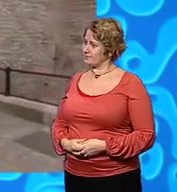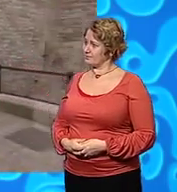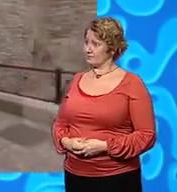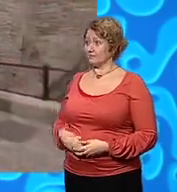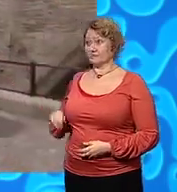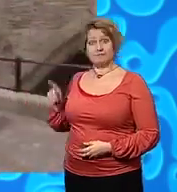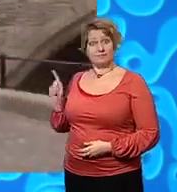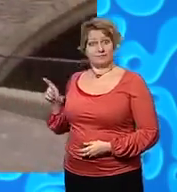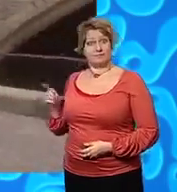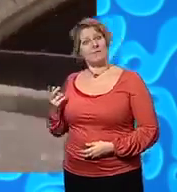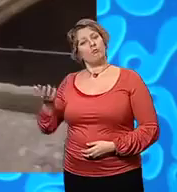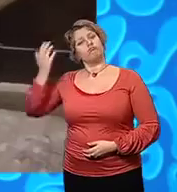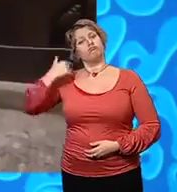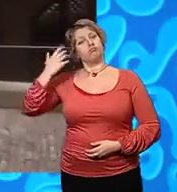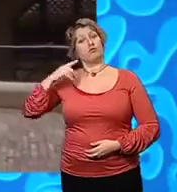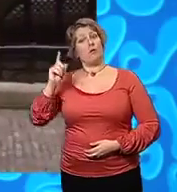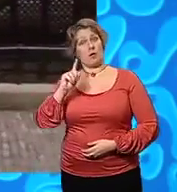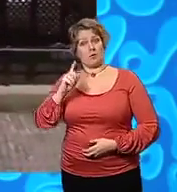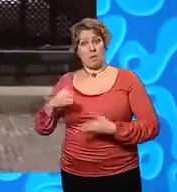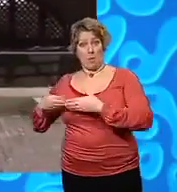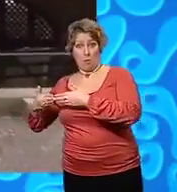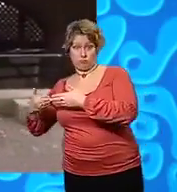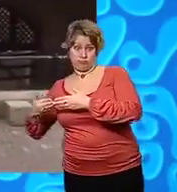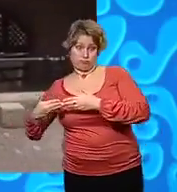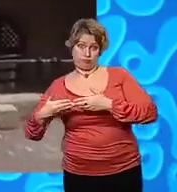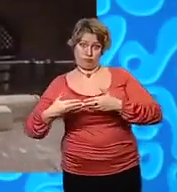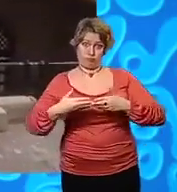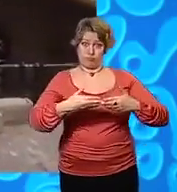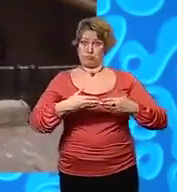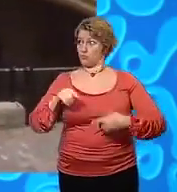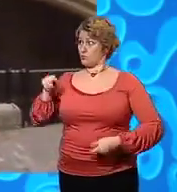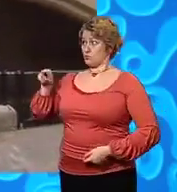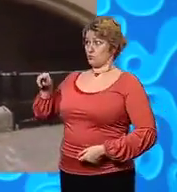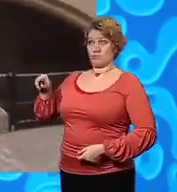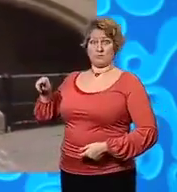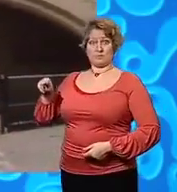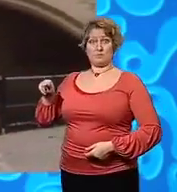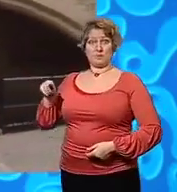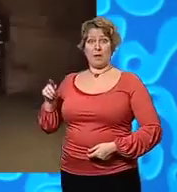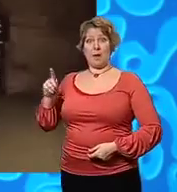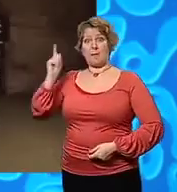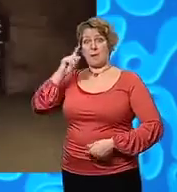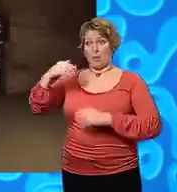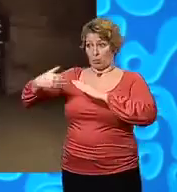In the old days, boats could sail up the river right to the tower, and people came